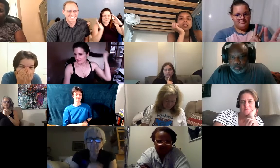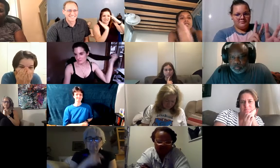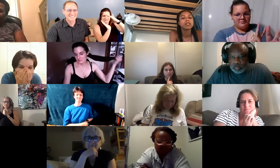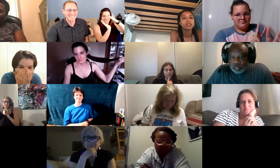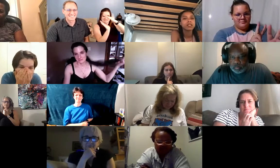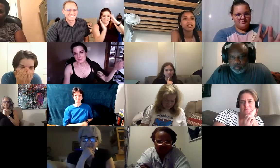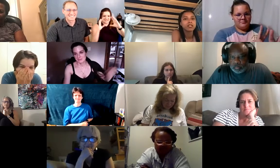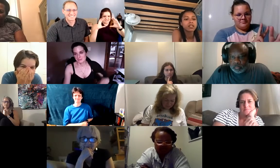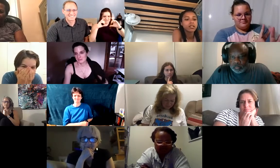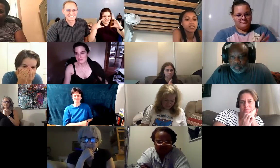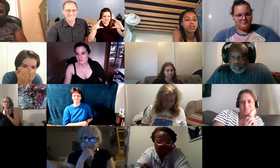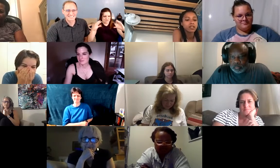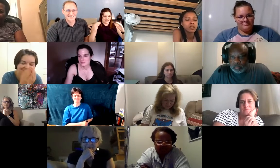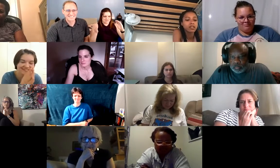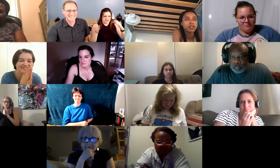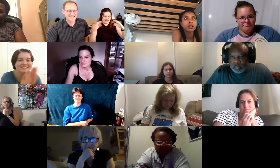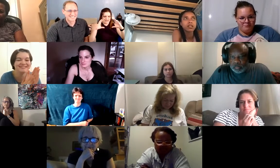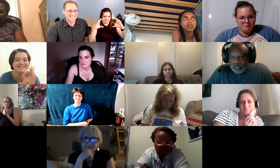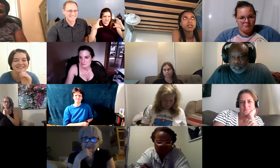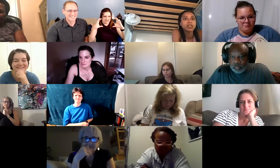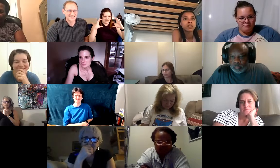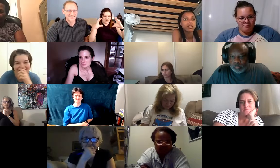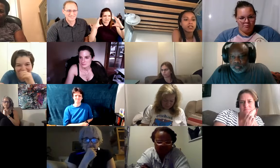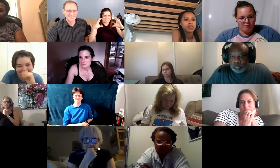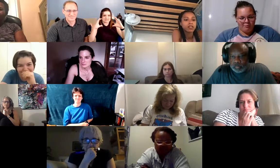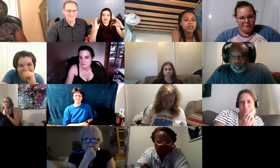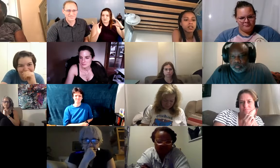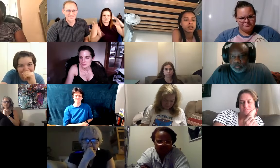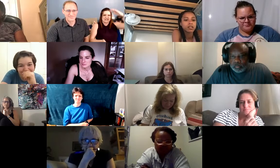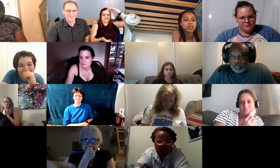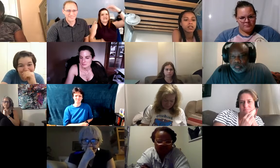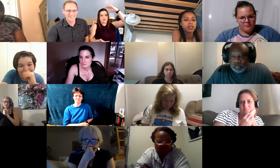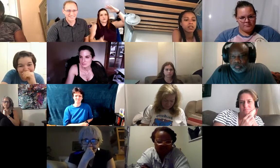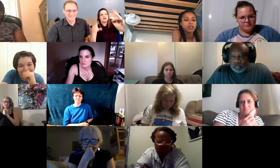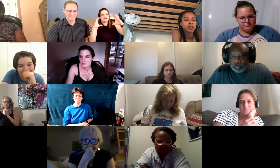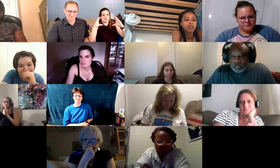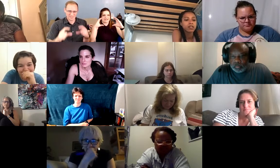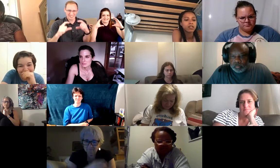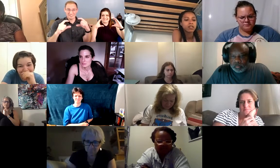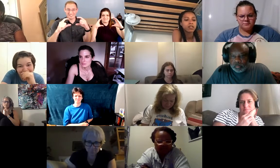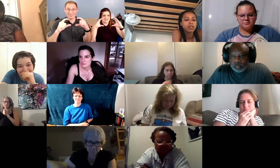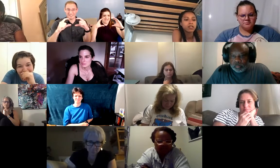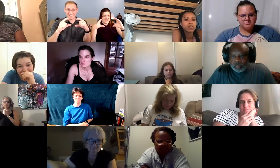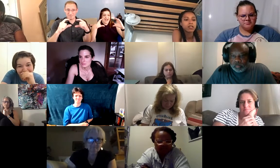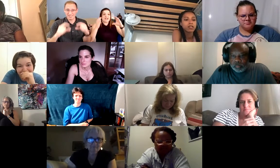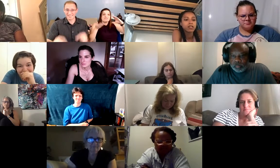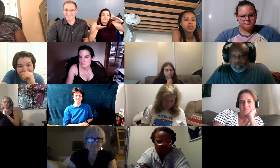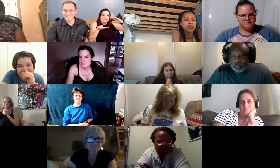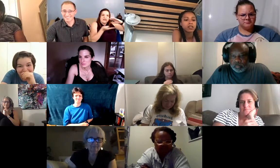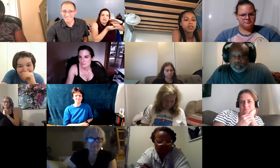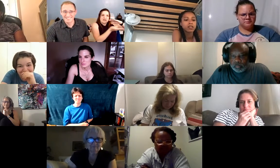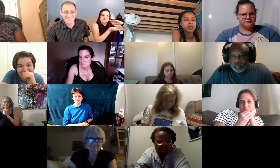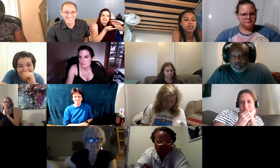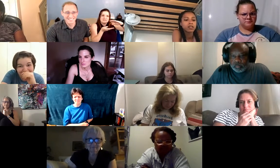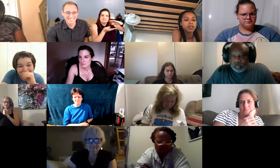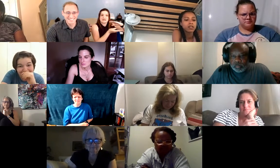I don't know if you guys have ever seen these particular ones, but it was an Alienware desktop, but it wasn't like a tower. It was like literally like that big. And it fit